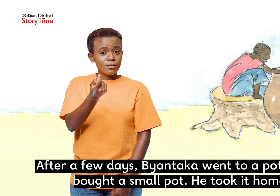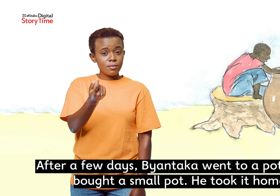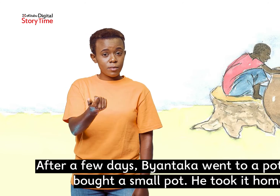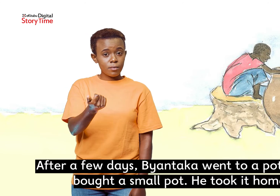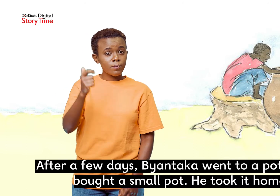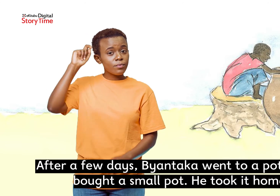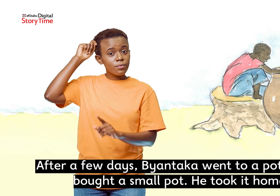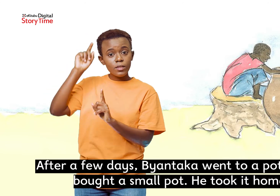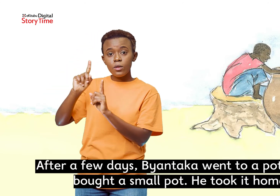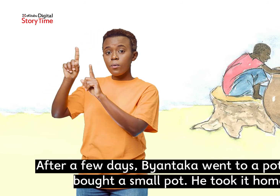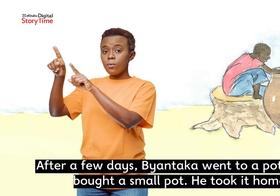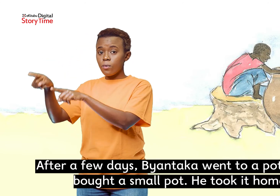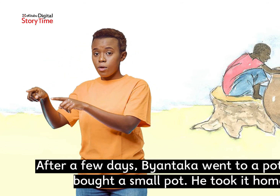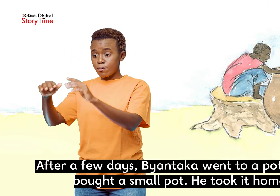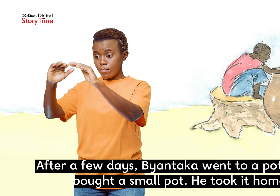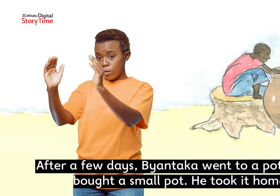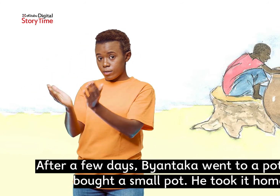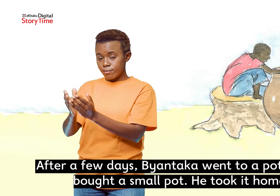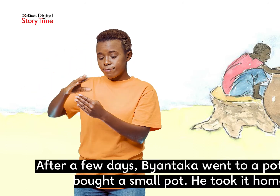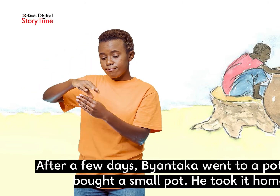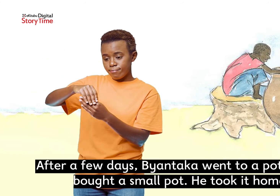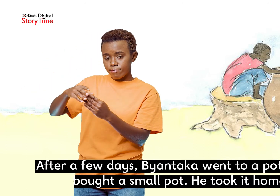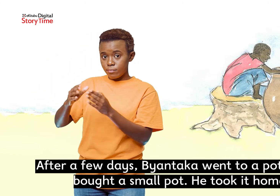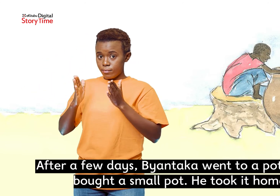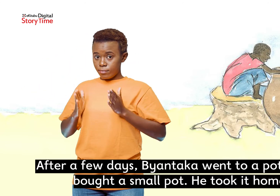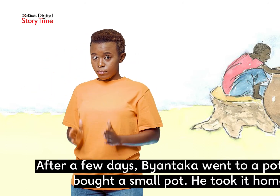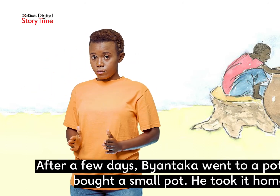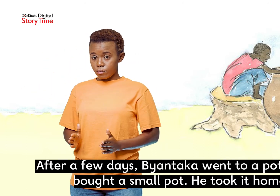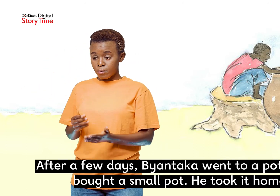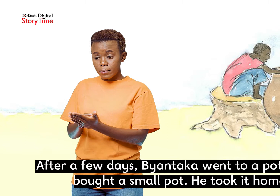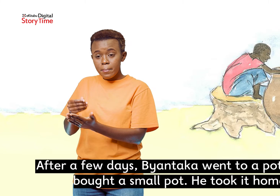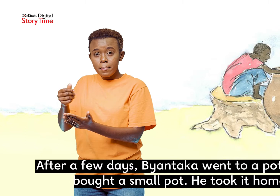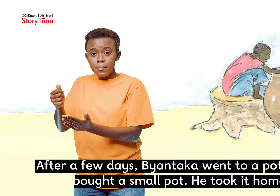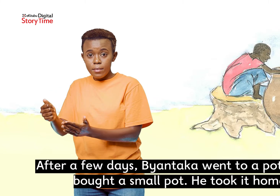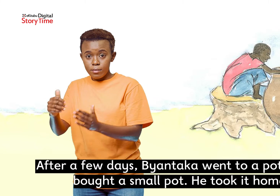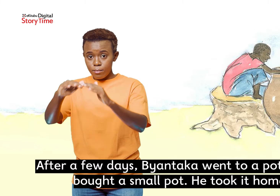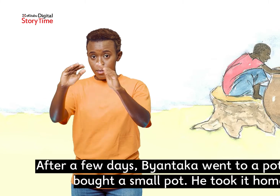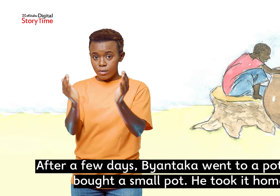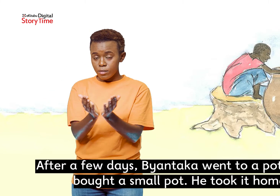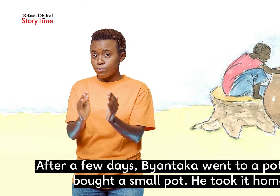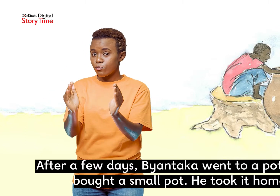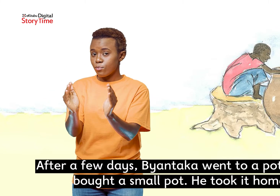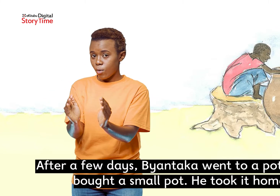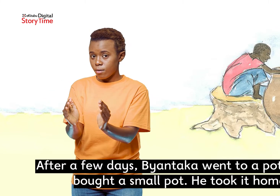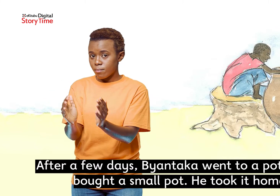After a few days, Biantaka went to a potter and bought a small pot. He took it